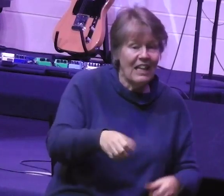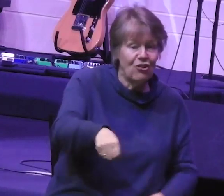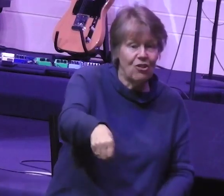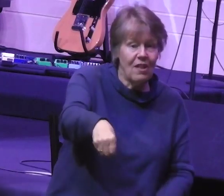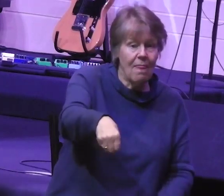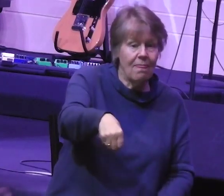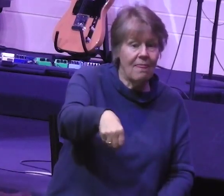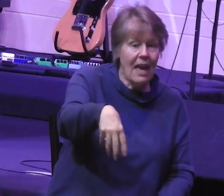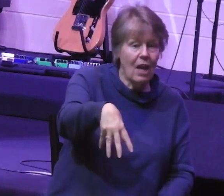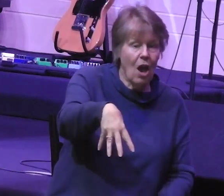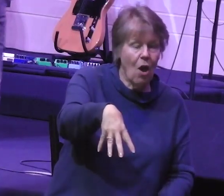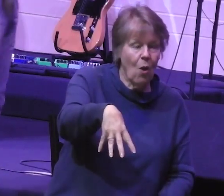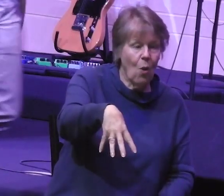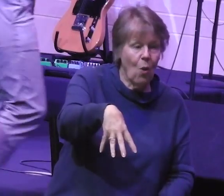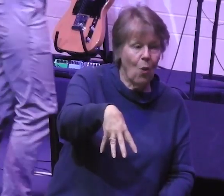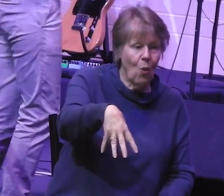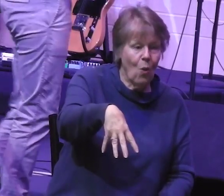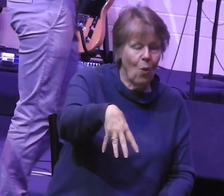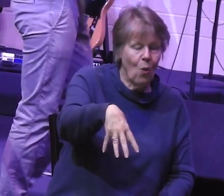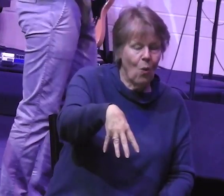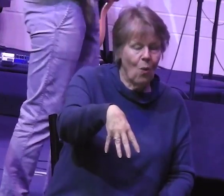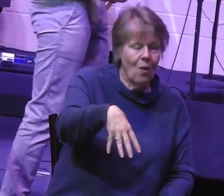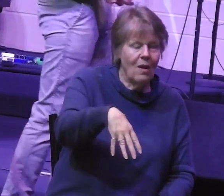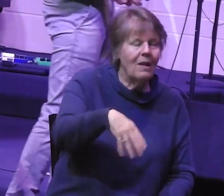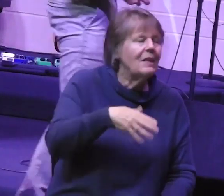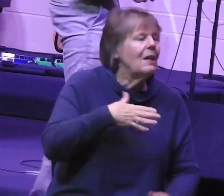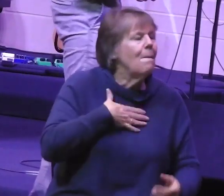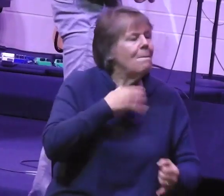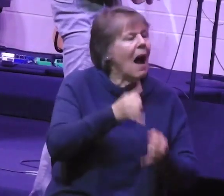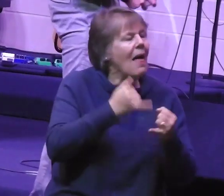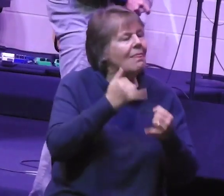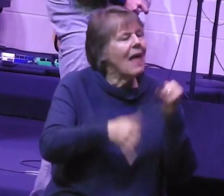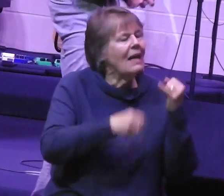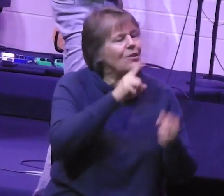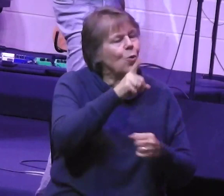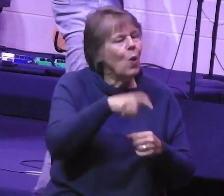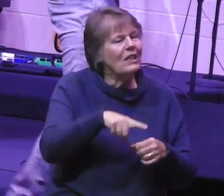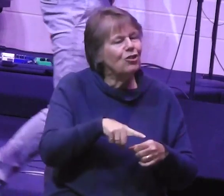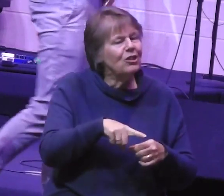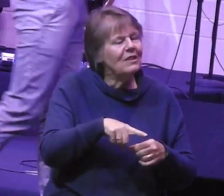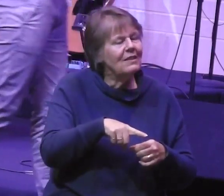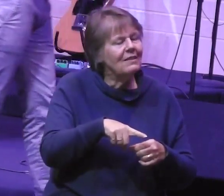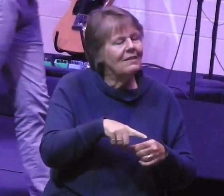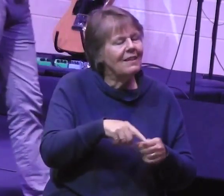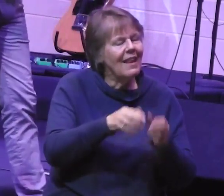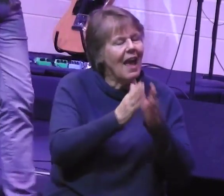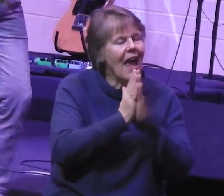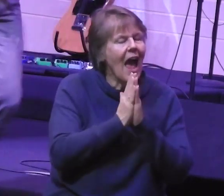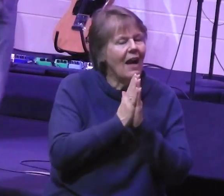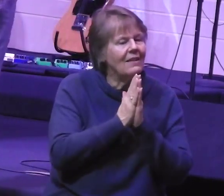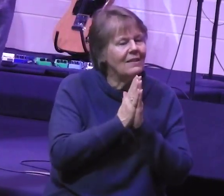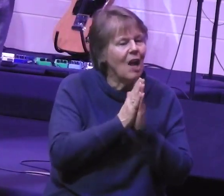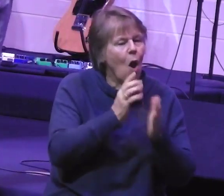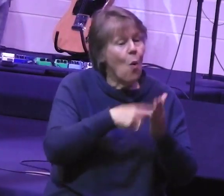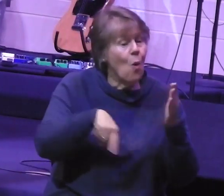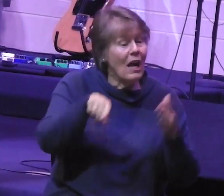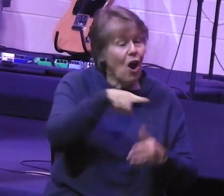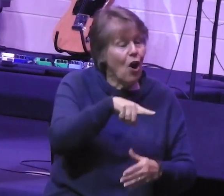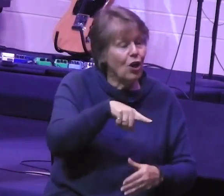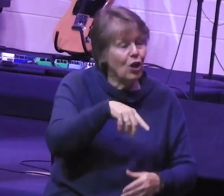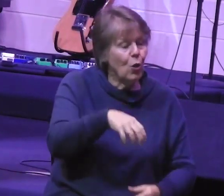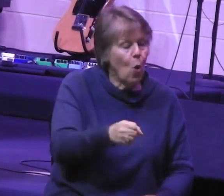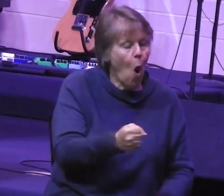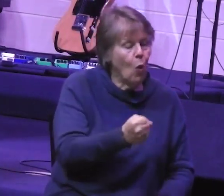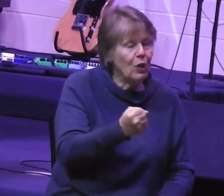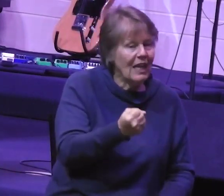question. What is it that you are holding on to that is holding you back